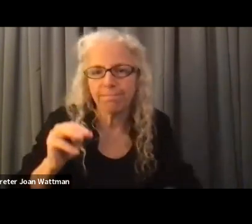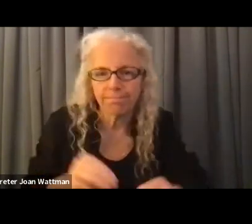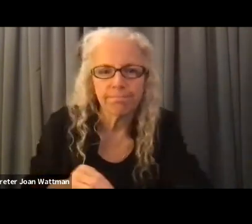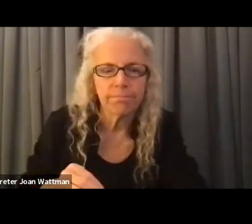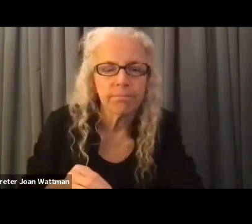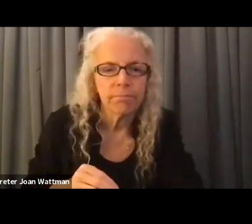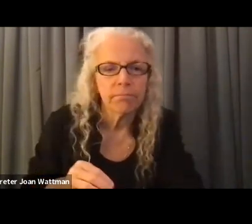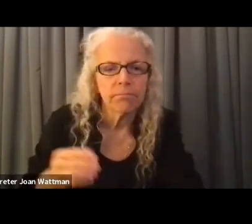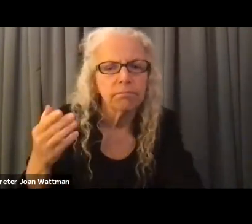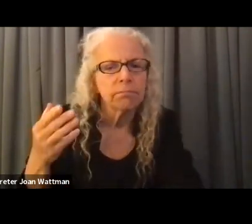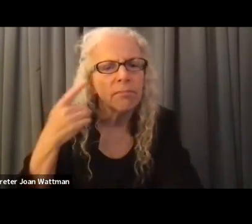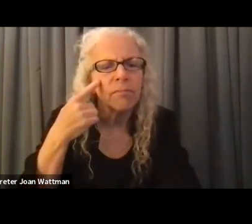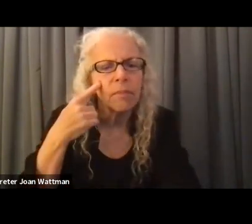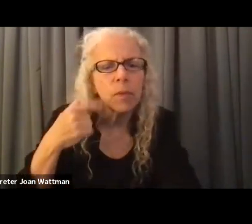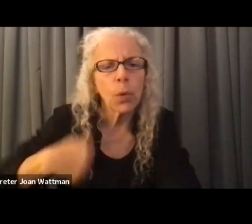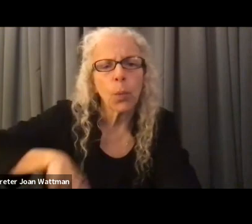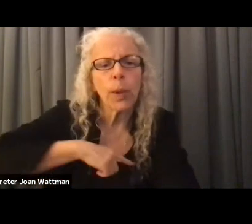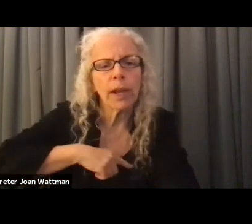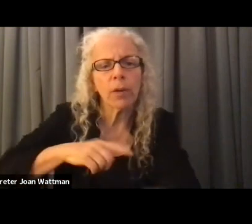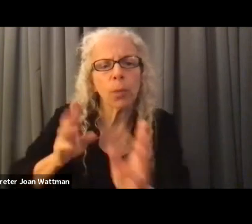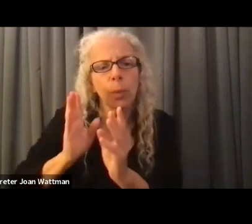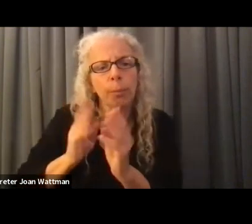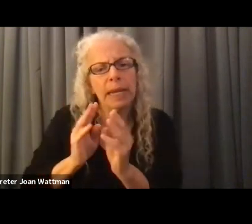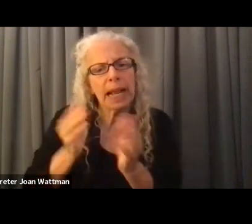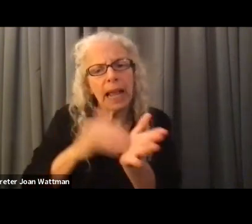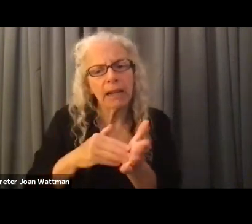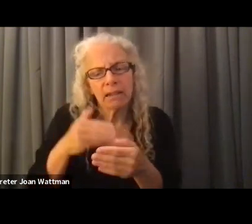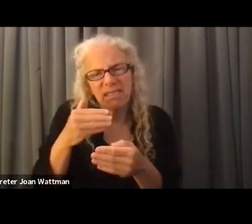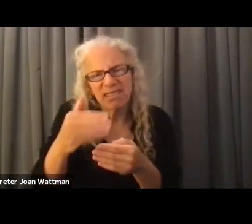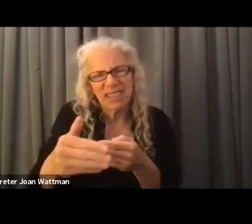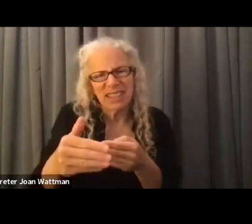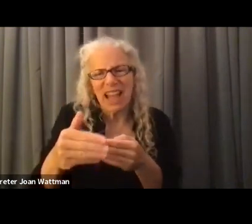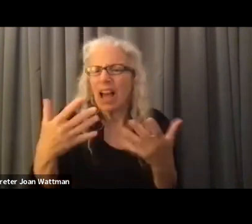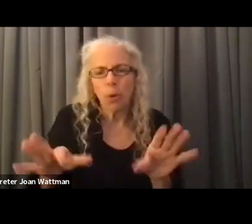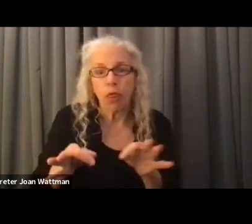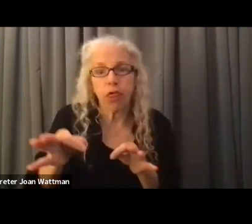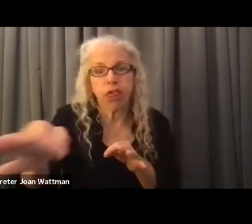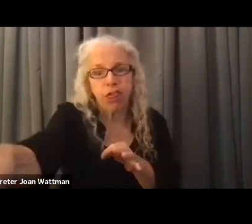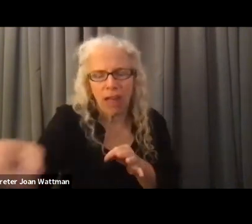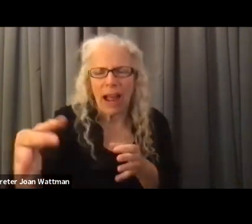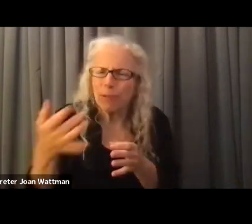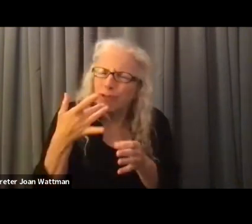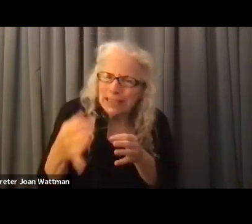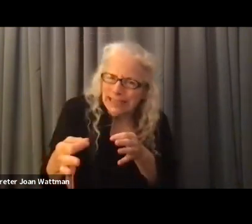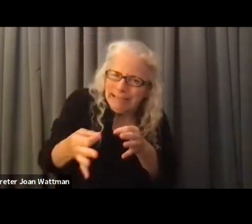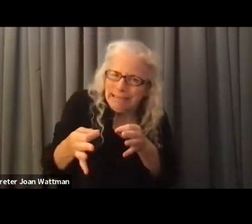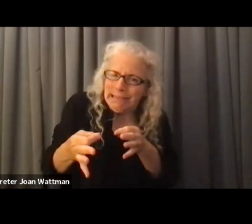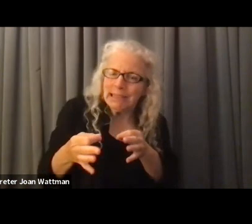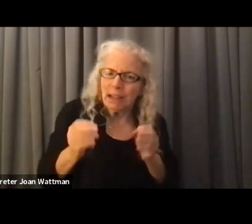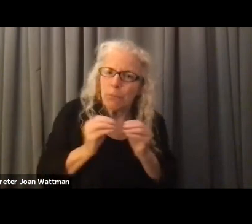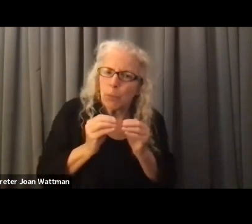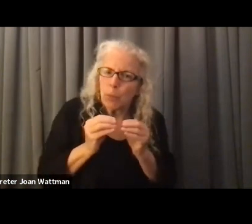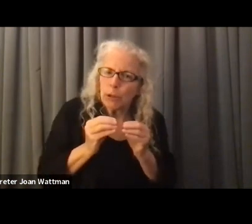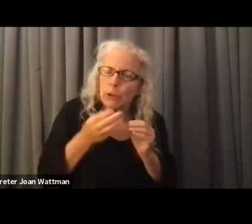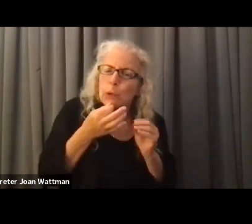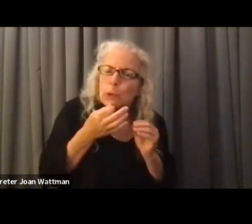And then perhaps at our next meeting, we could actually meet sooner rather than later, so we could plan what would the panel